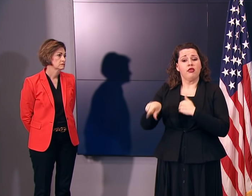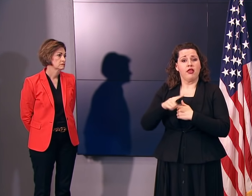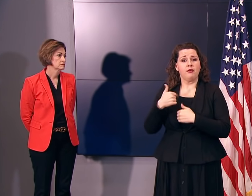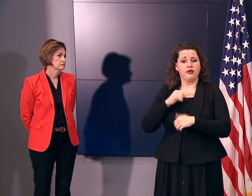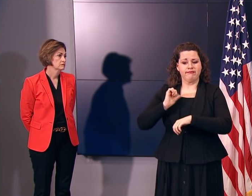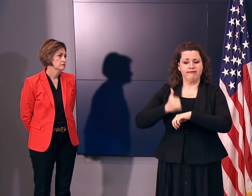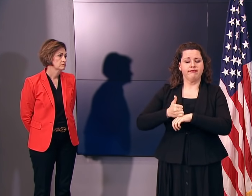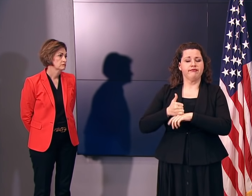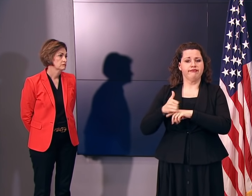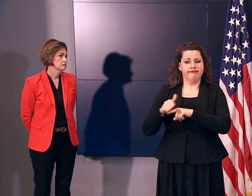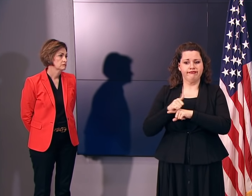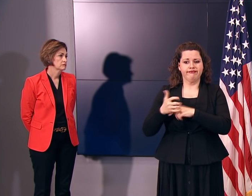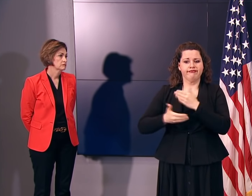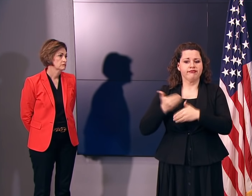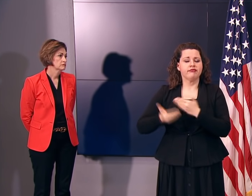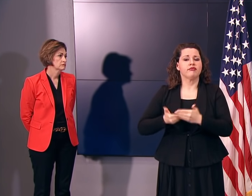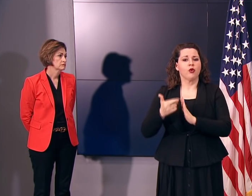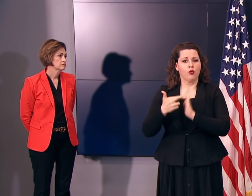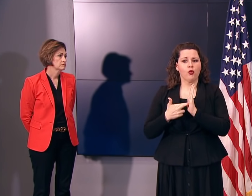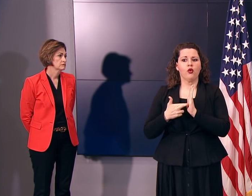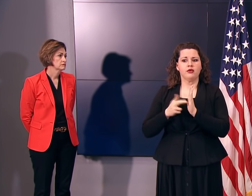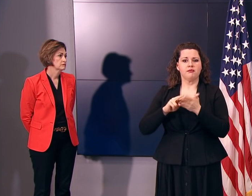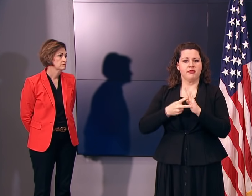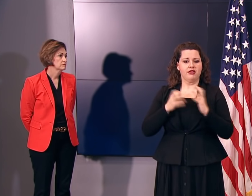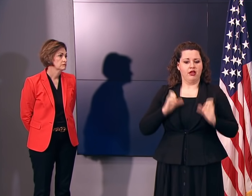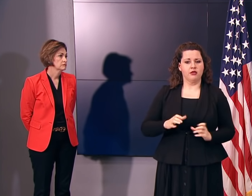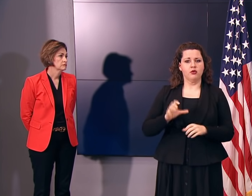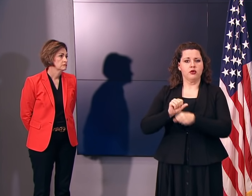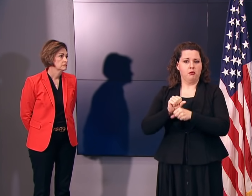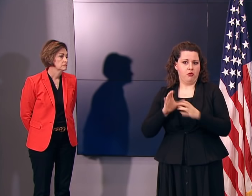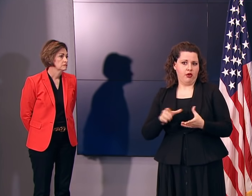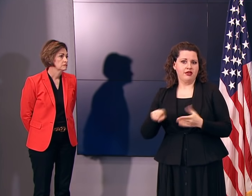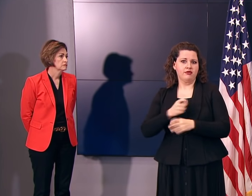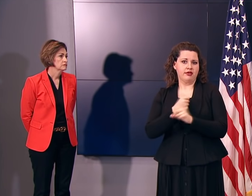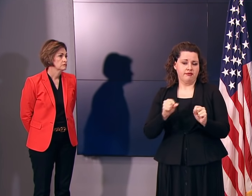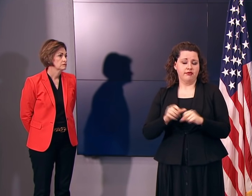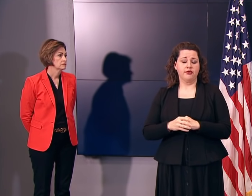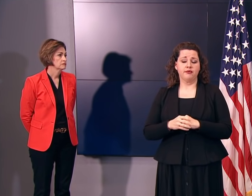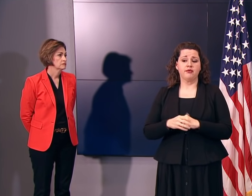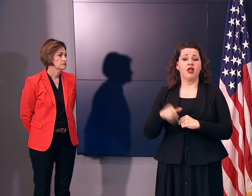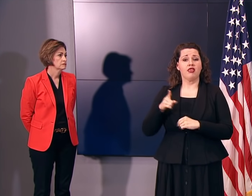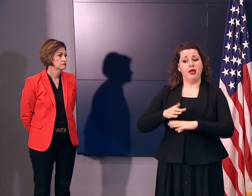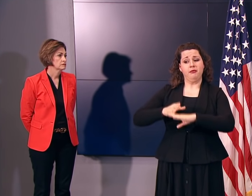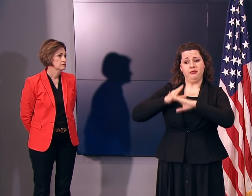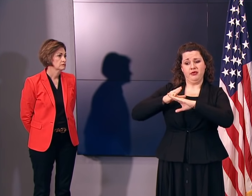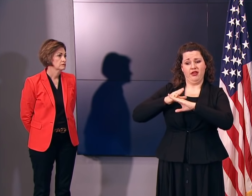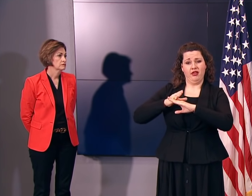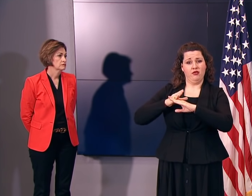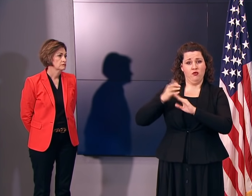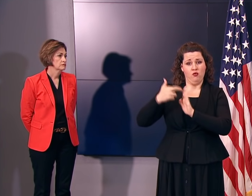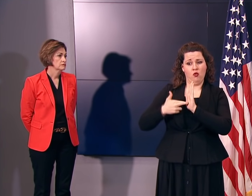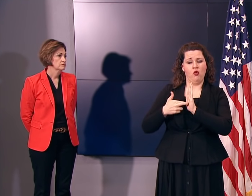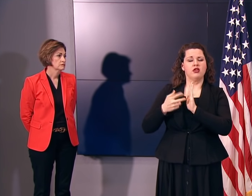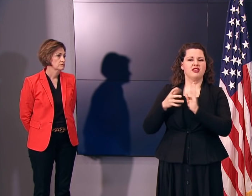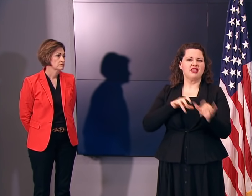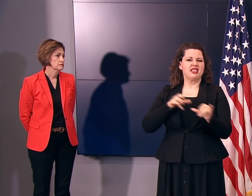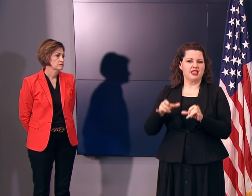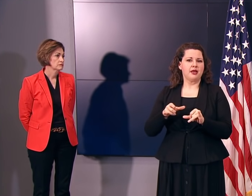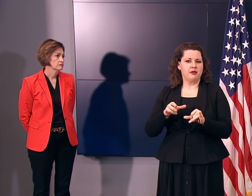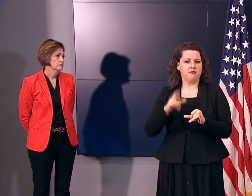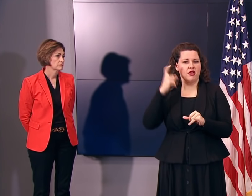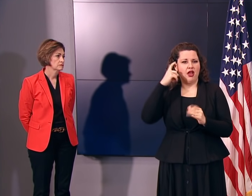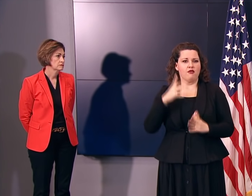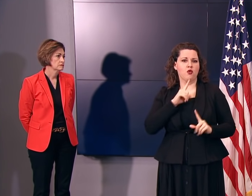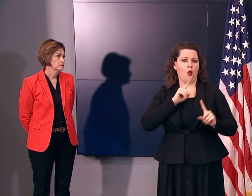instituted practices to keep customers and employees safe. Many of these protective measures are the same as what the governor ordered in her